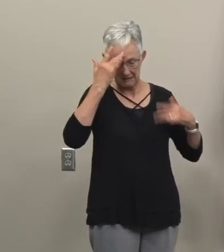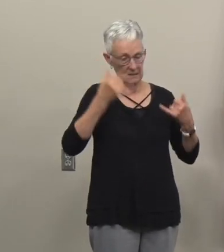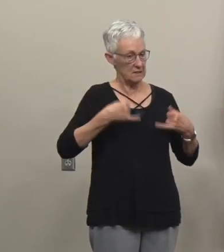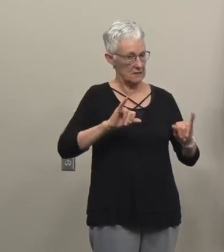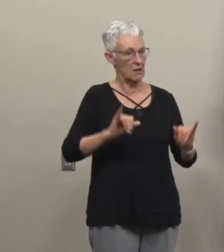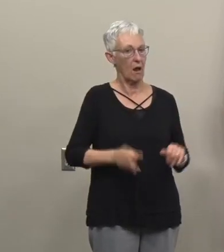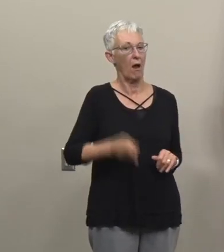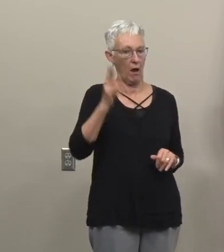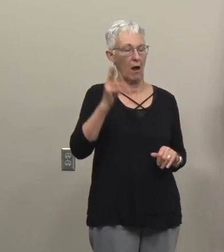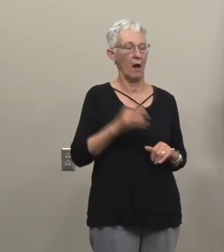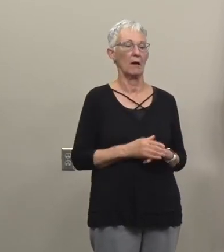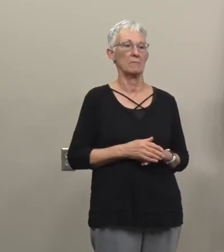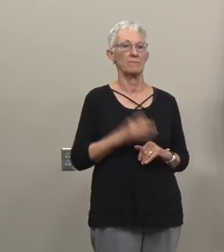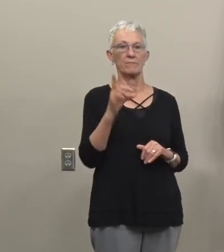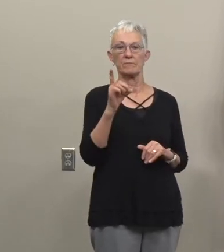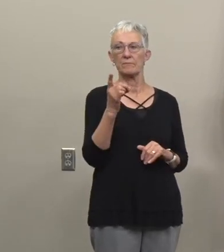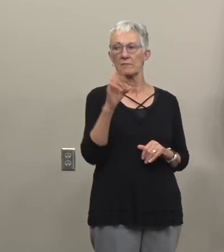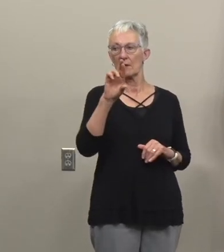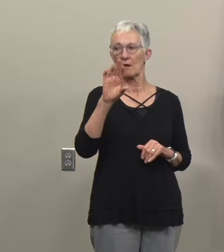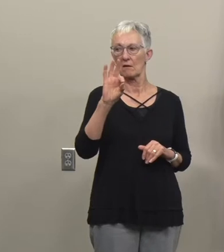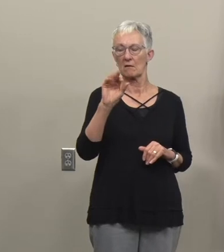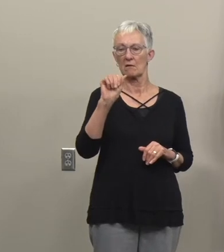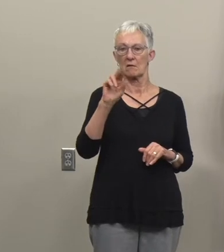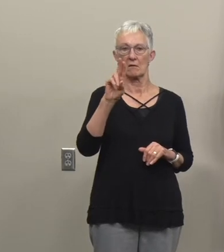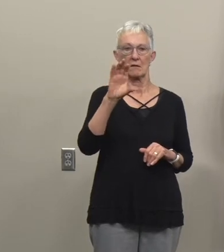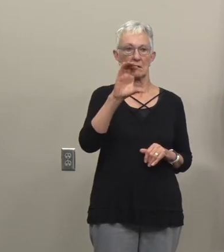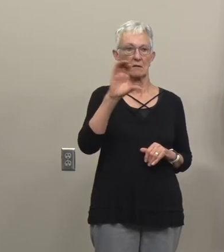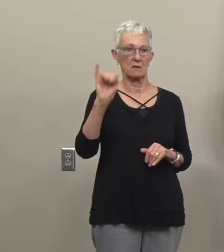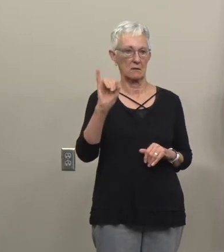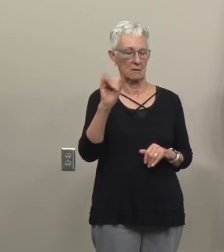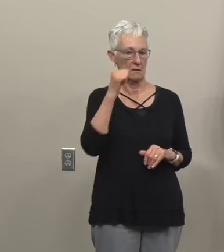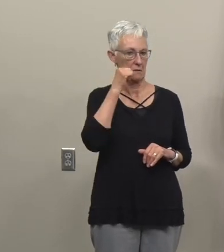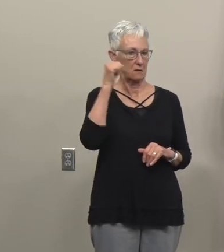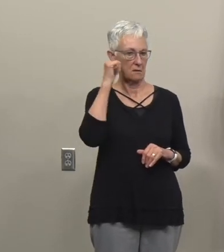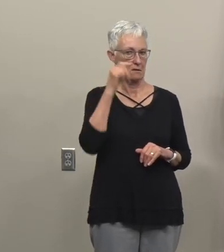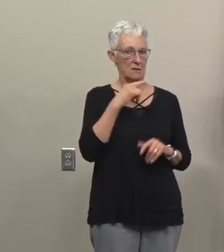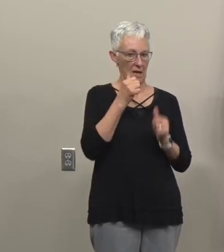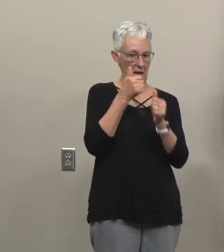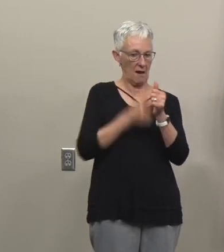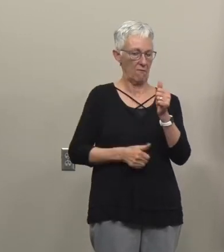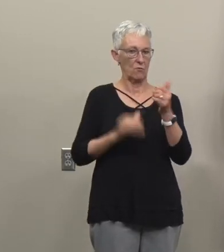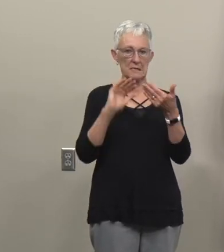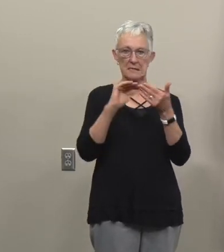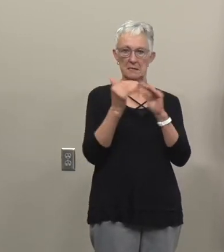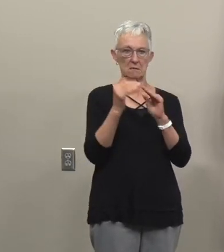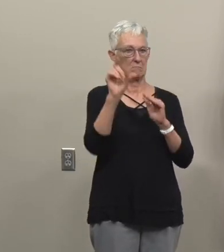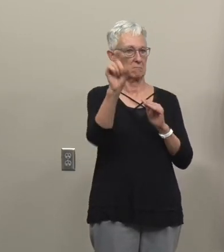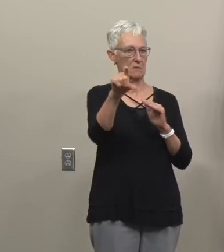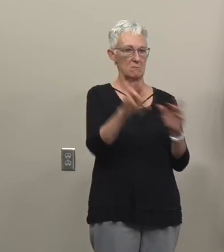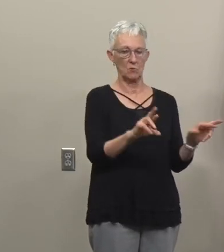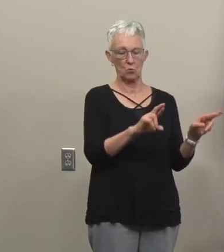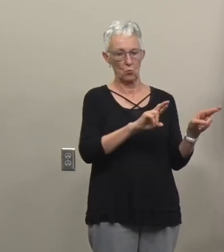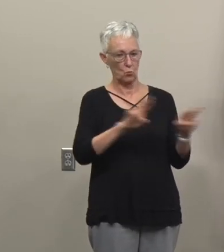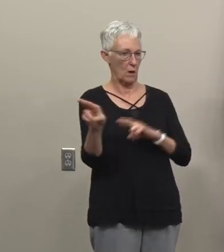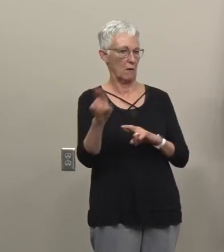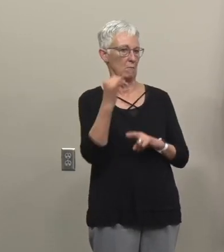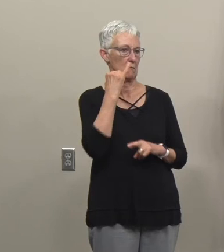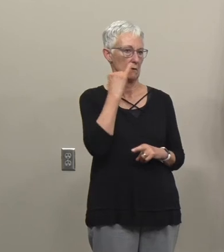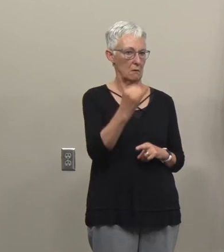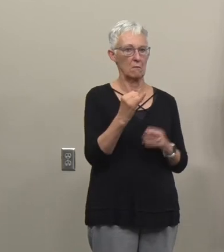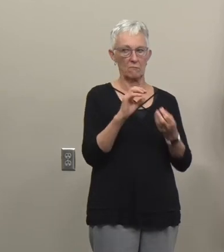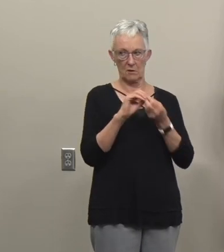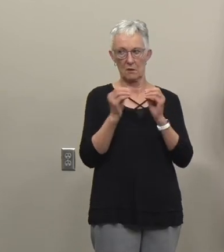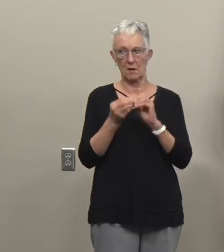video conference call yesterday, every city will need to be prepared for upticks in infections as restrictions